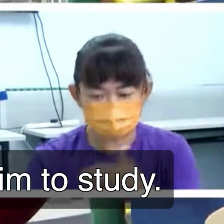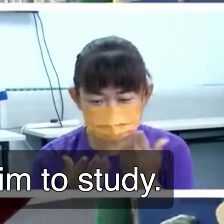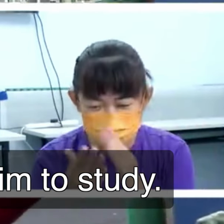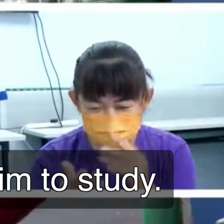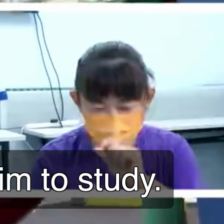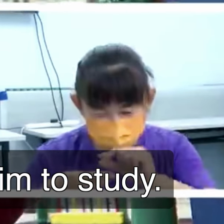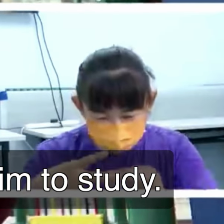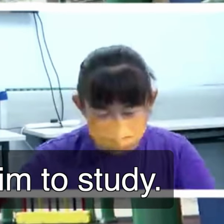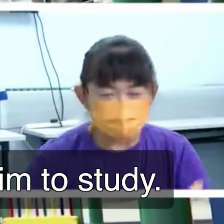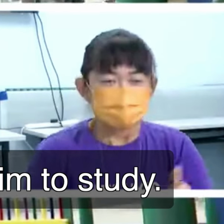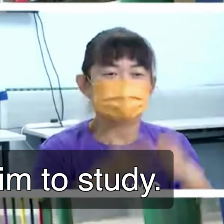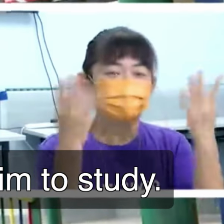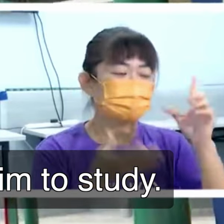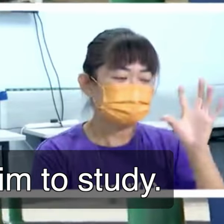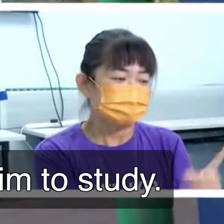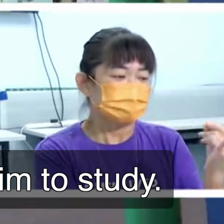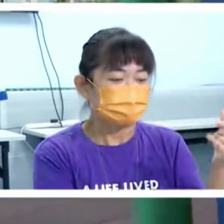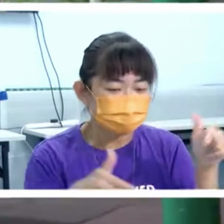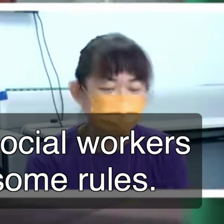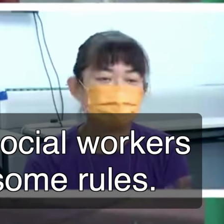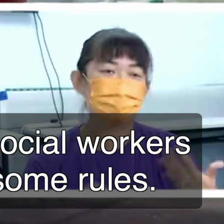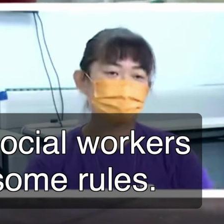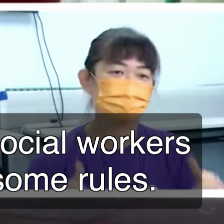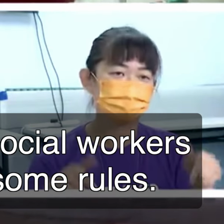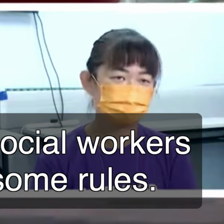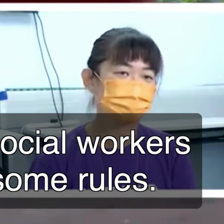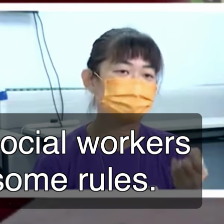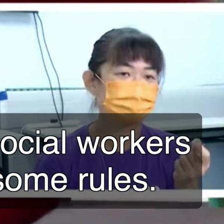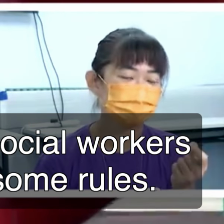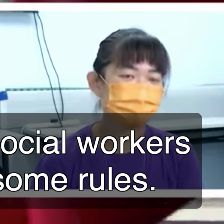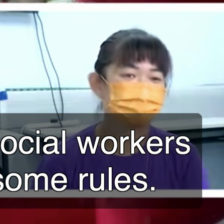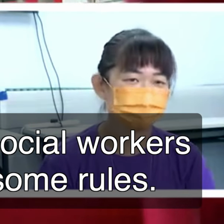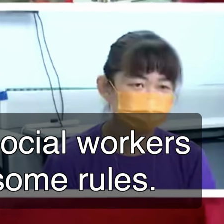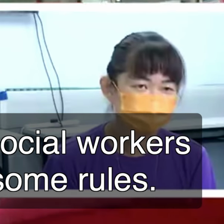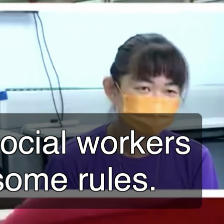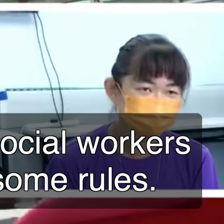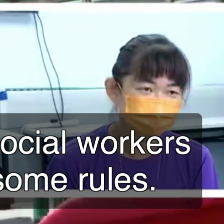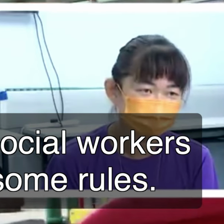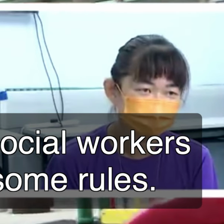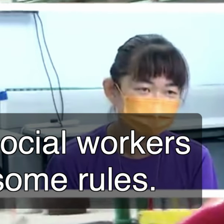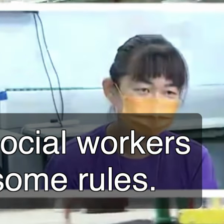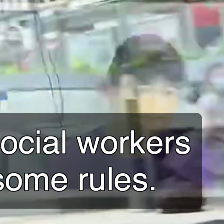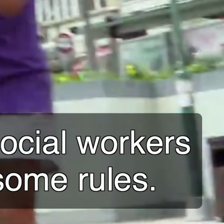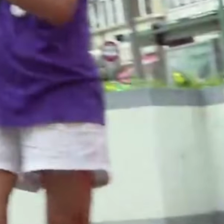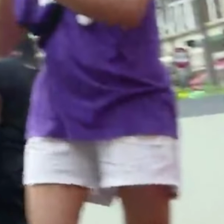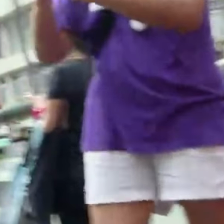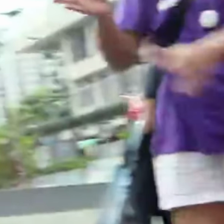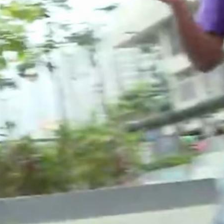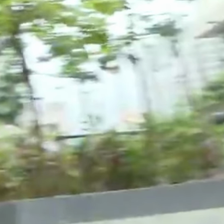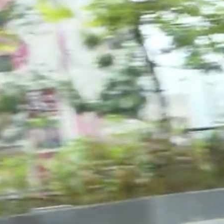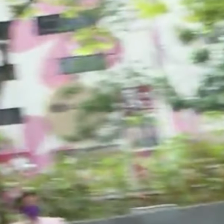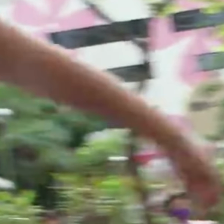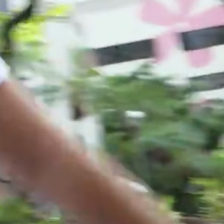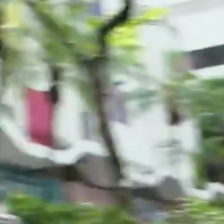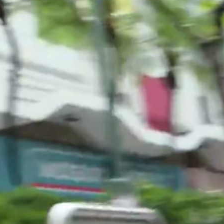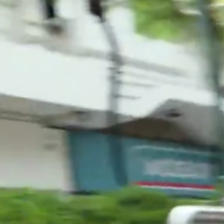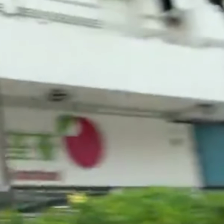In 2020, I was pushing him to study. This year, I got help from social workers and learned how to set some rules.